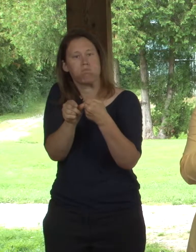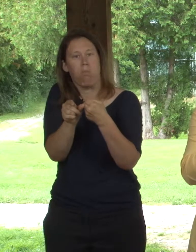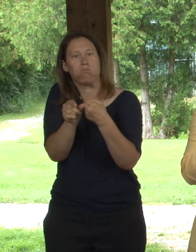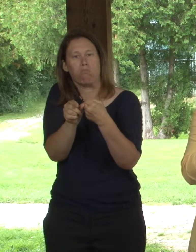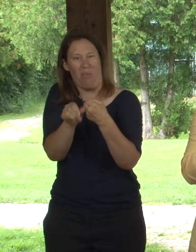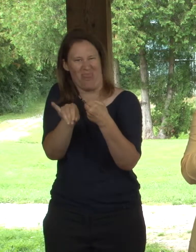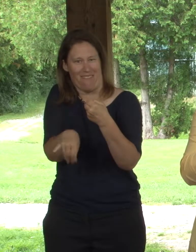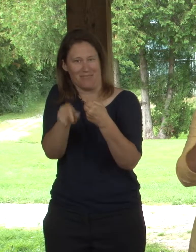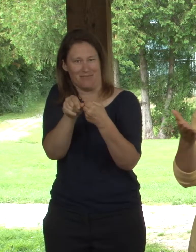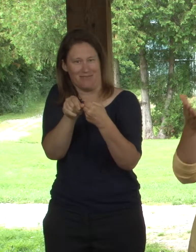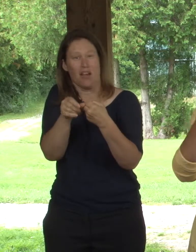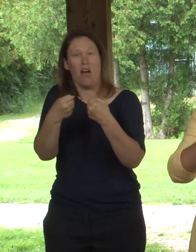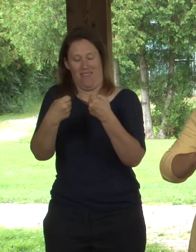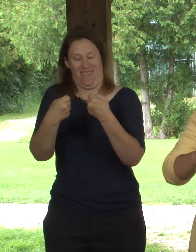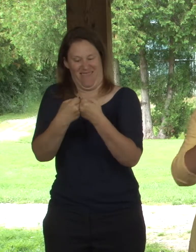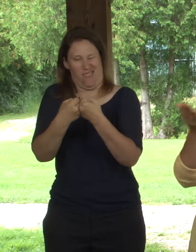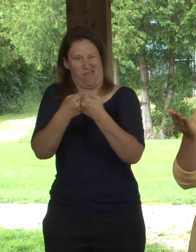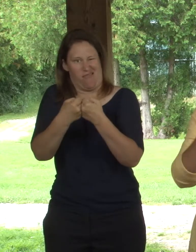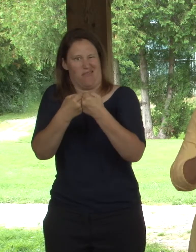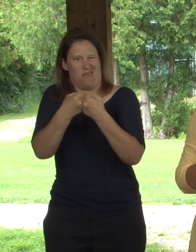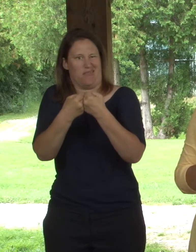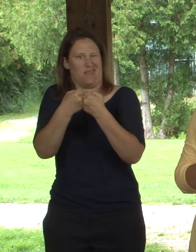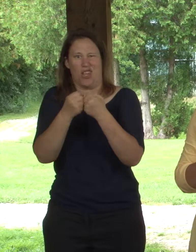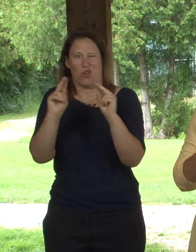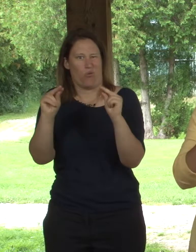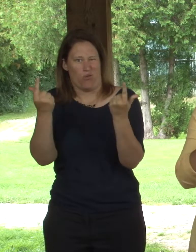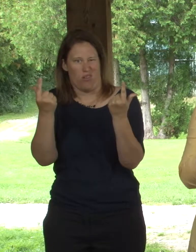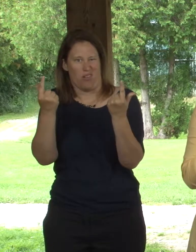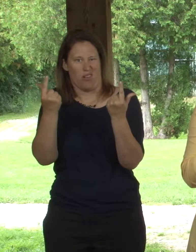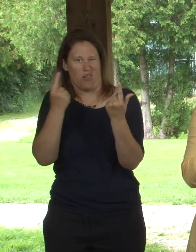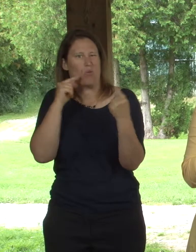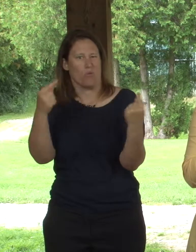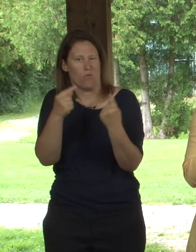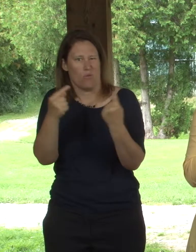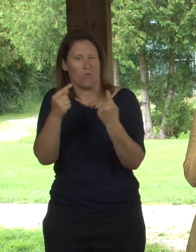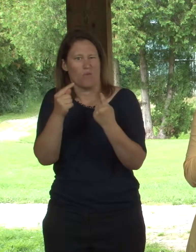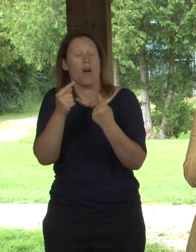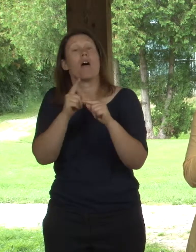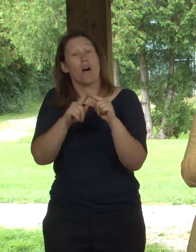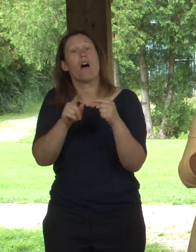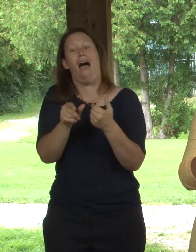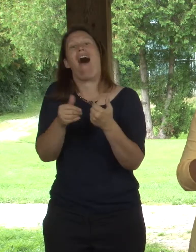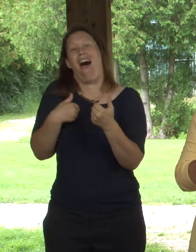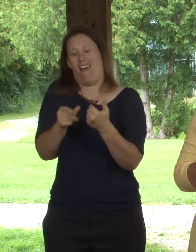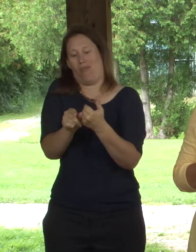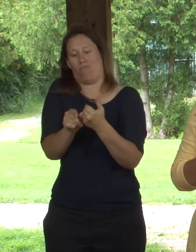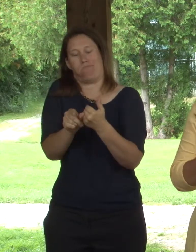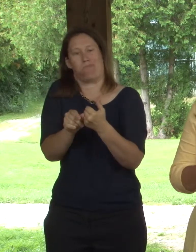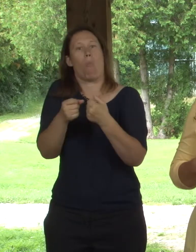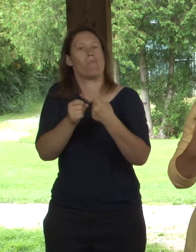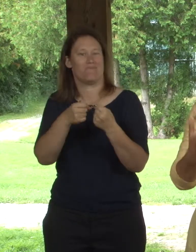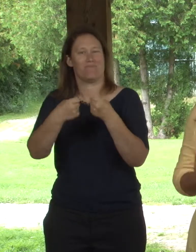and rubbing against each other. But in time, as that cartilage wears, we start to feel that friction happening